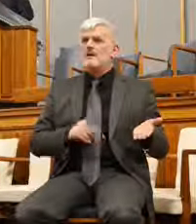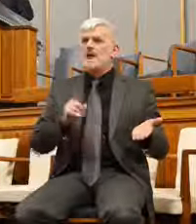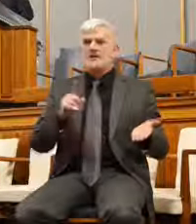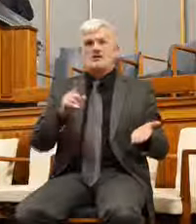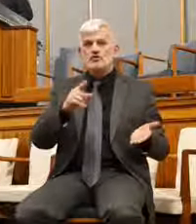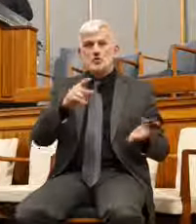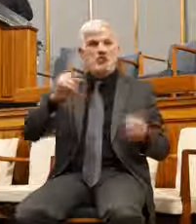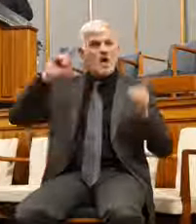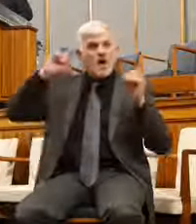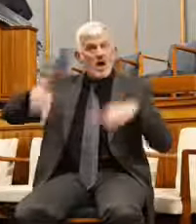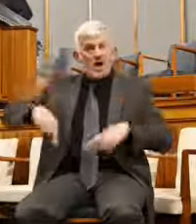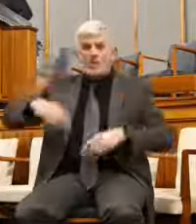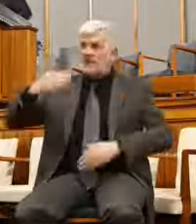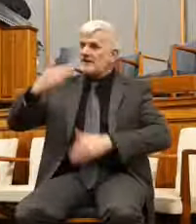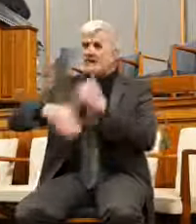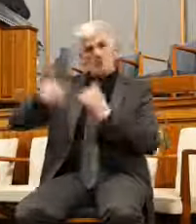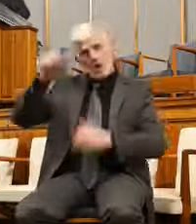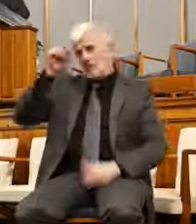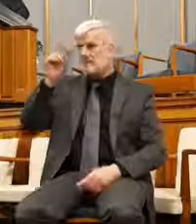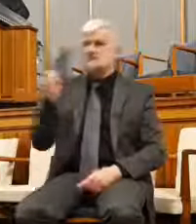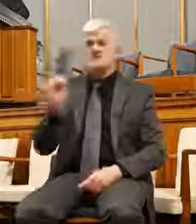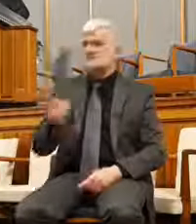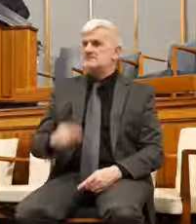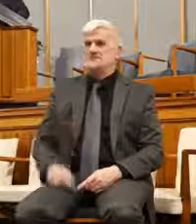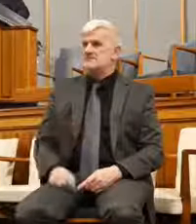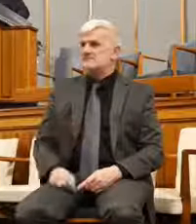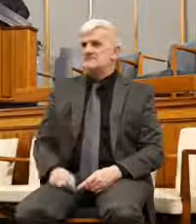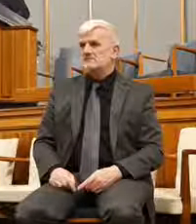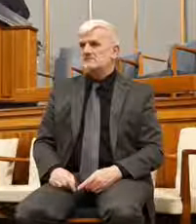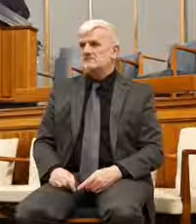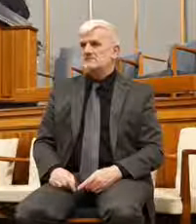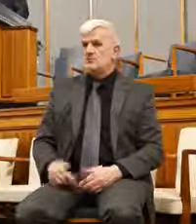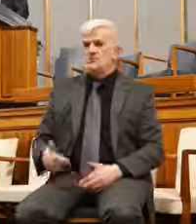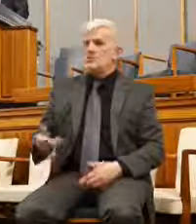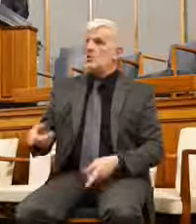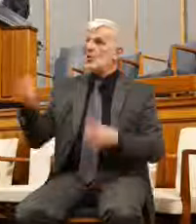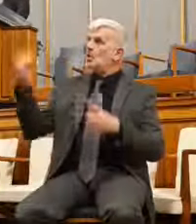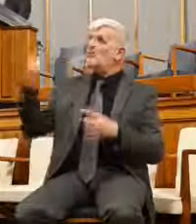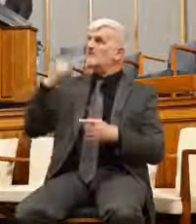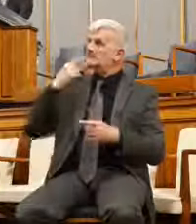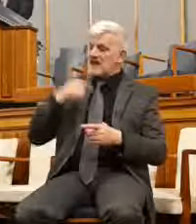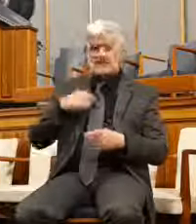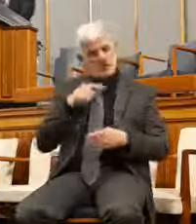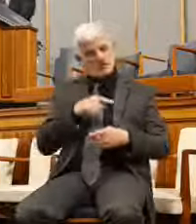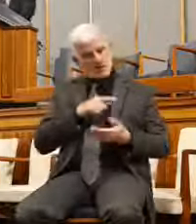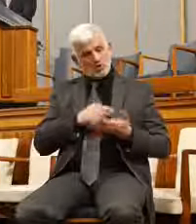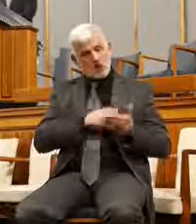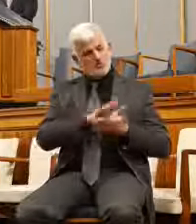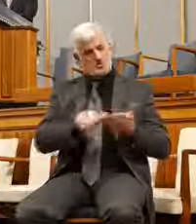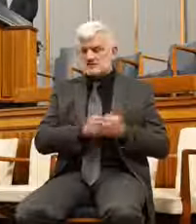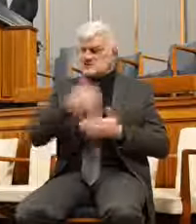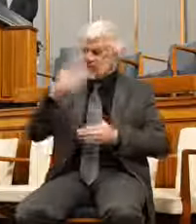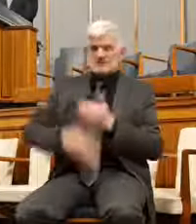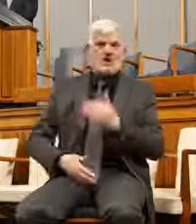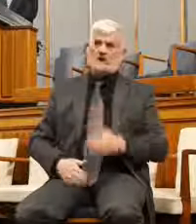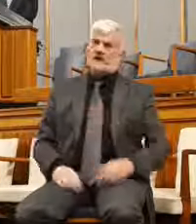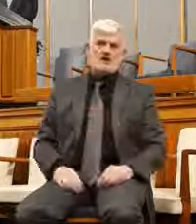taste it. That declaration will never be made about you because you never sought and found